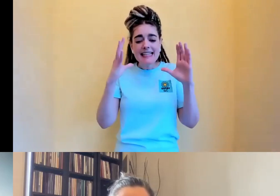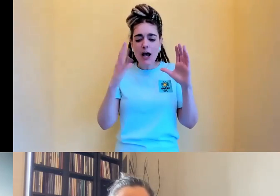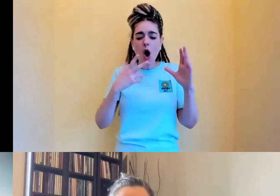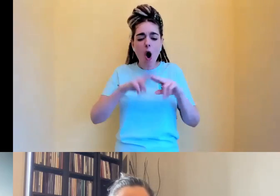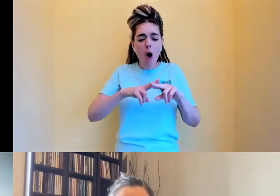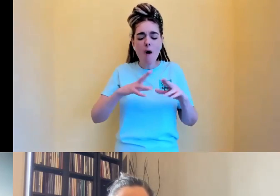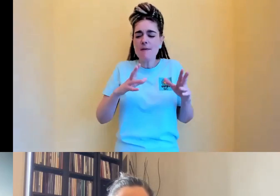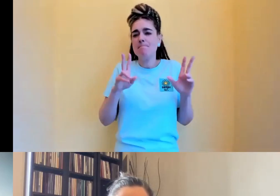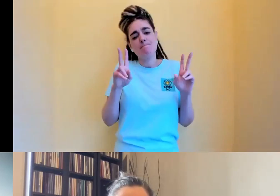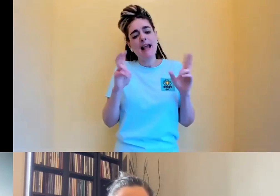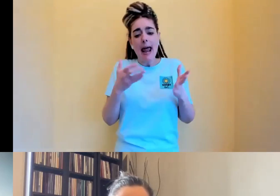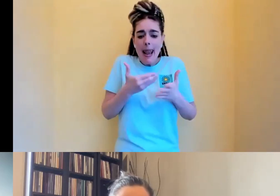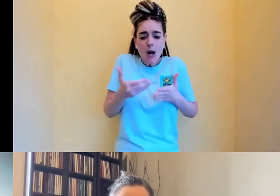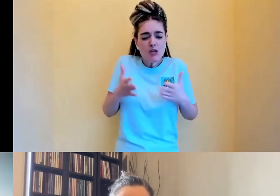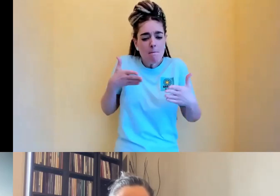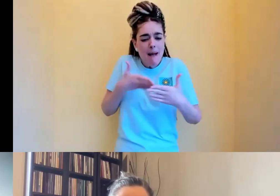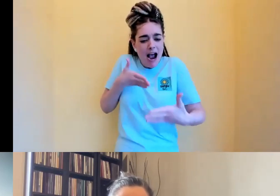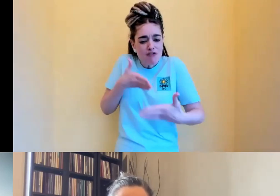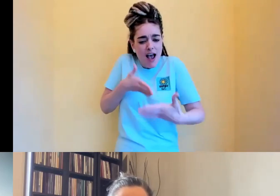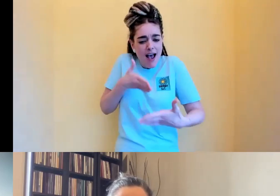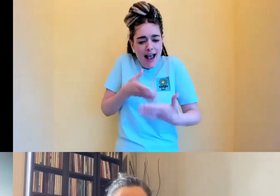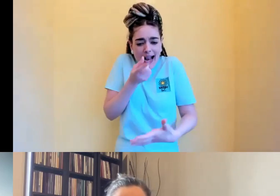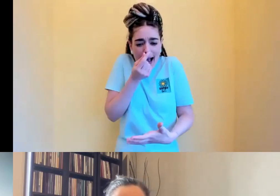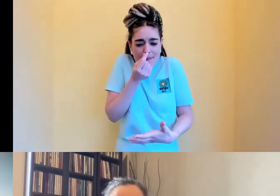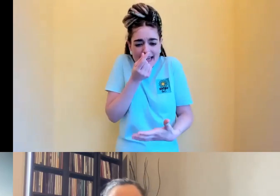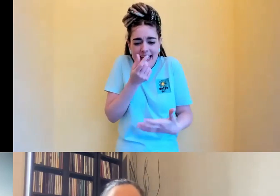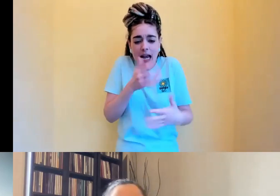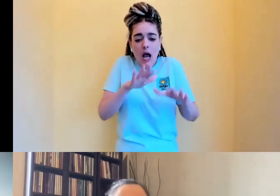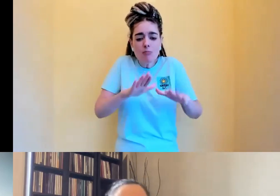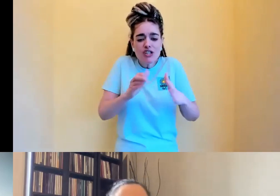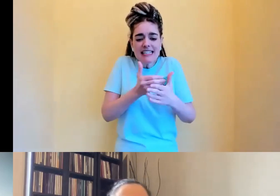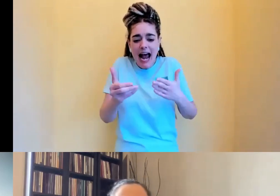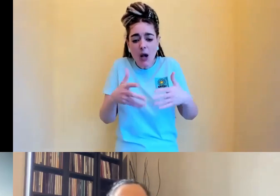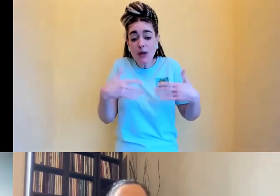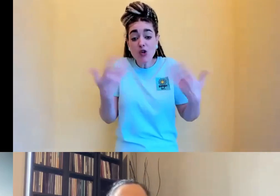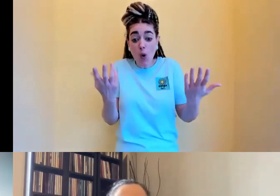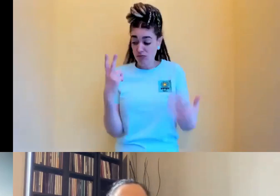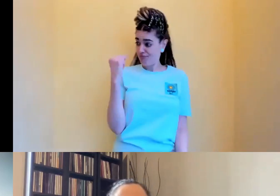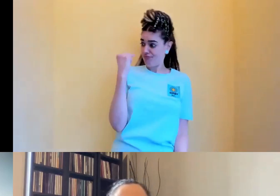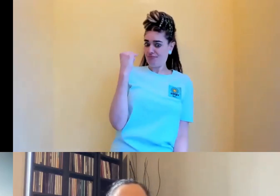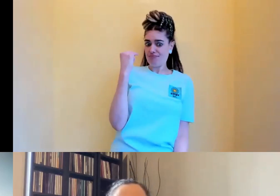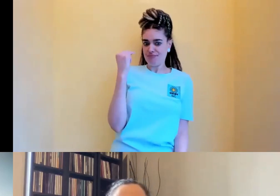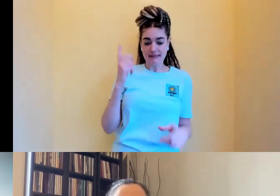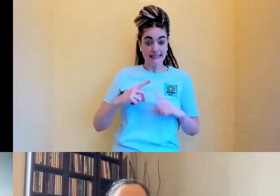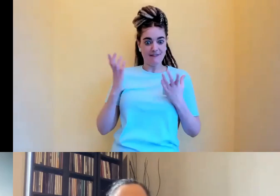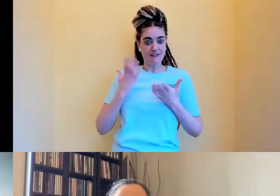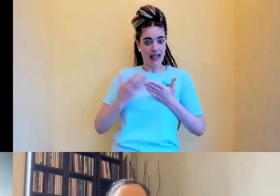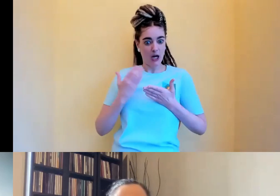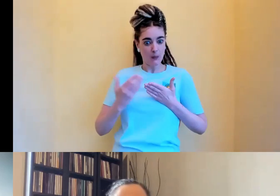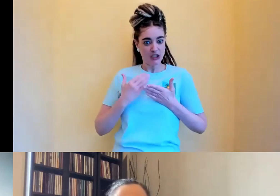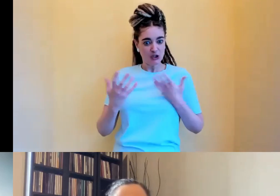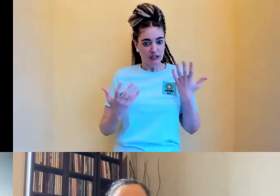language being such a barrier, and whether it's British Sign Language or whether it's just people speaking different languages